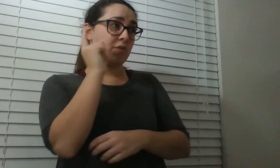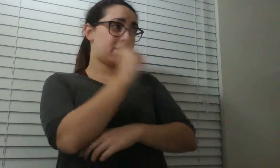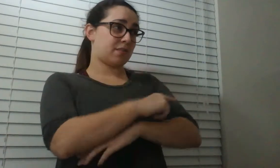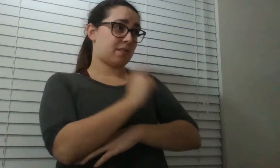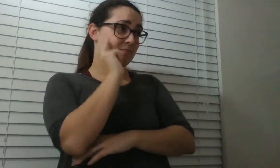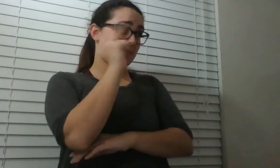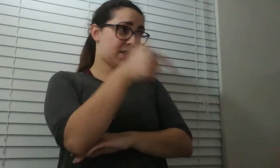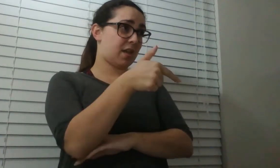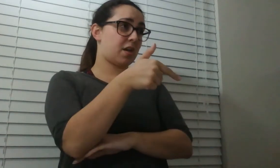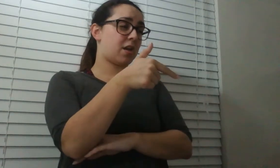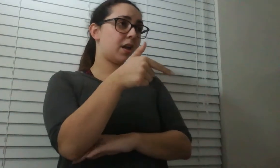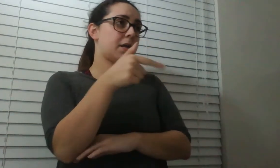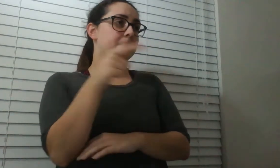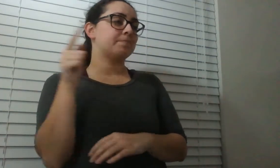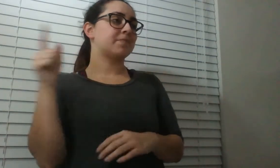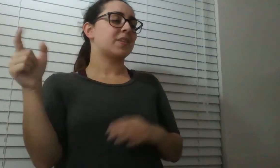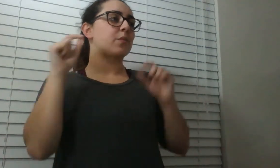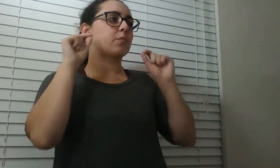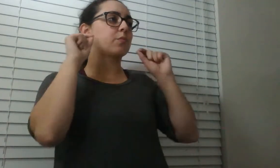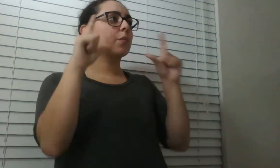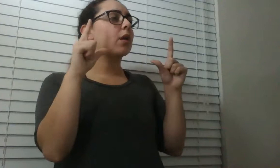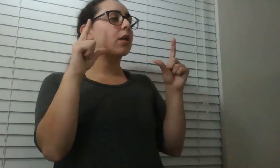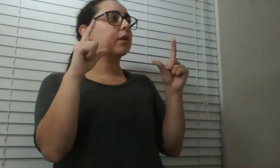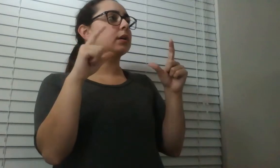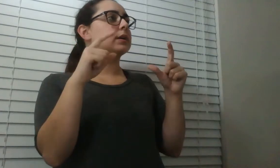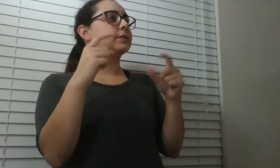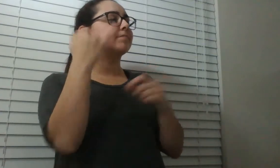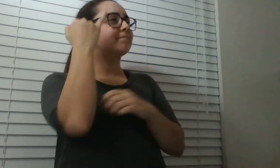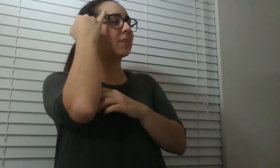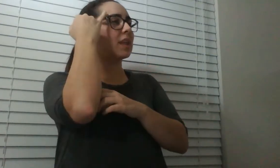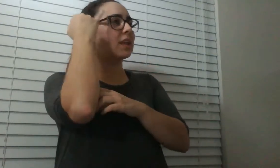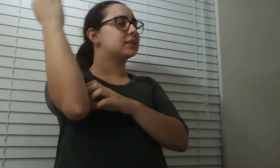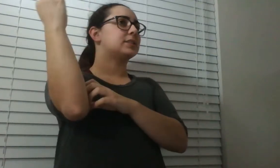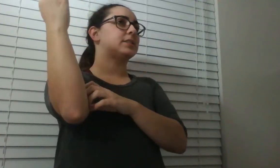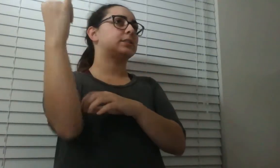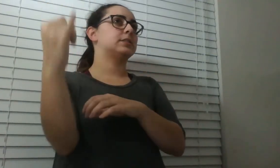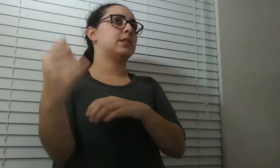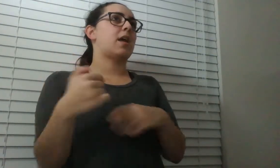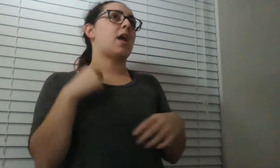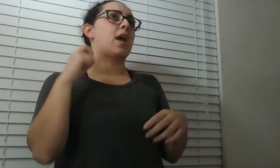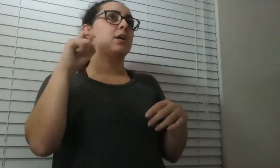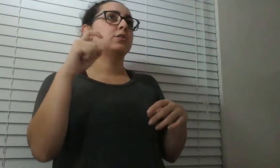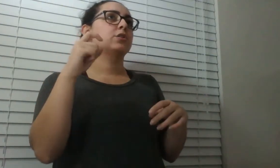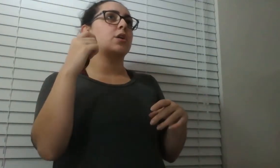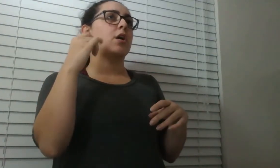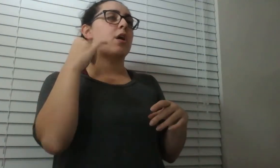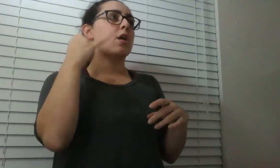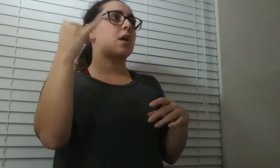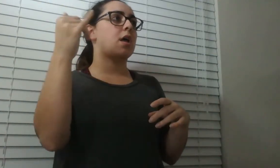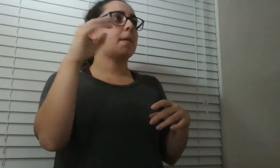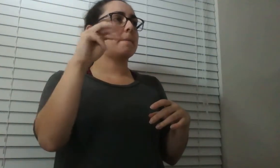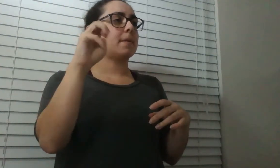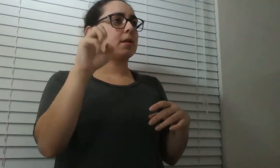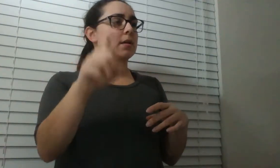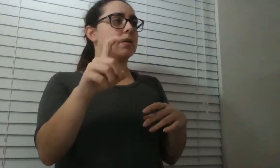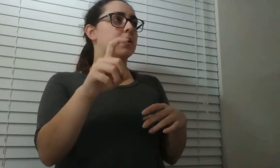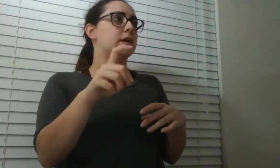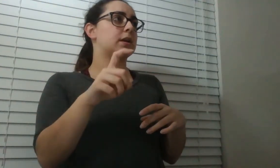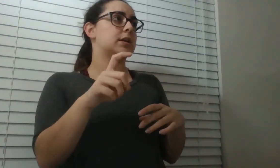up. and an idea came to me. He thought, I should call Max. Already finish an egg. Max is the son of a friend of his who